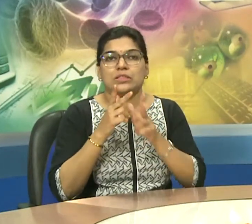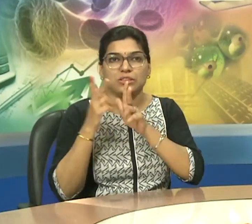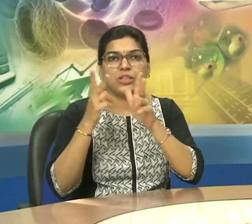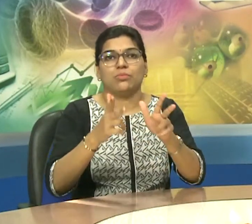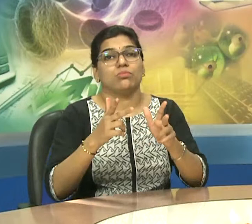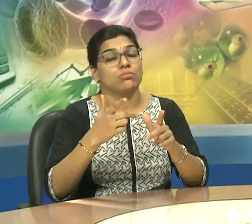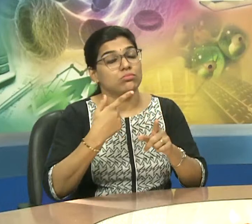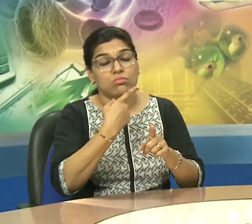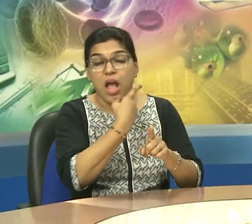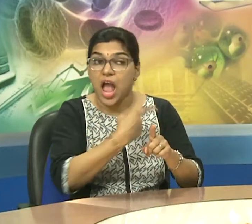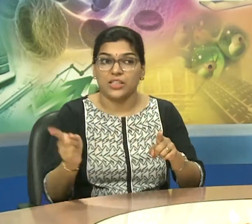strict legal act,